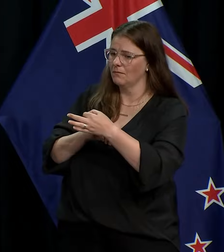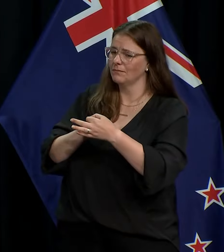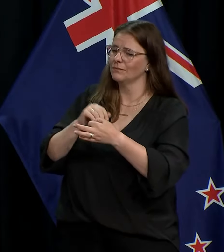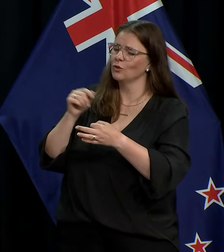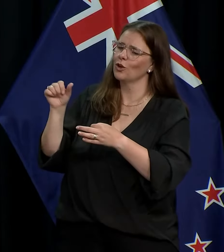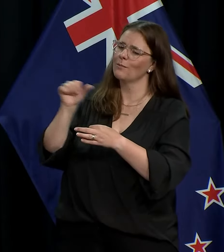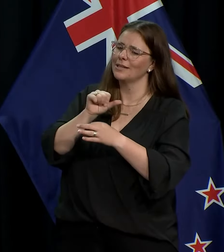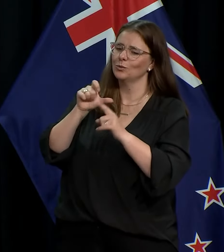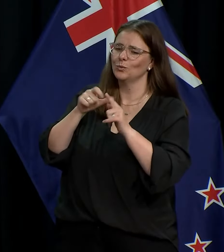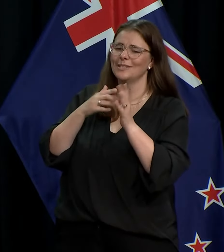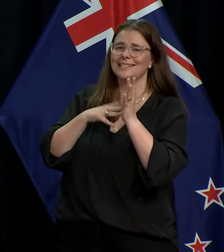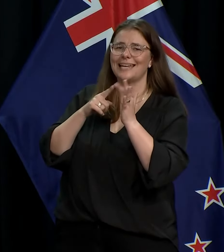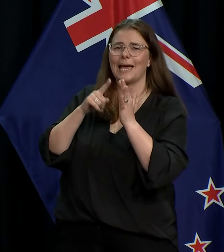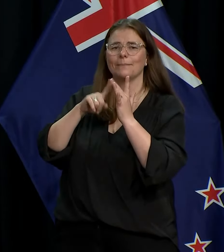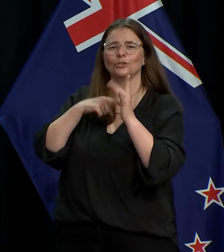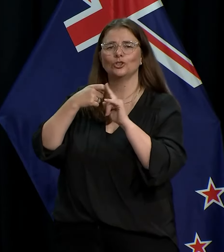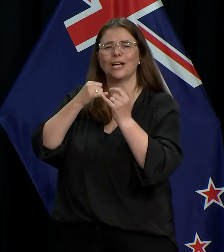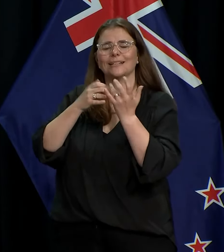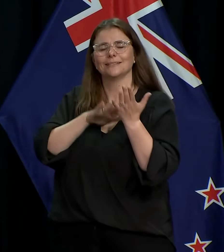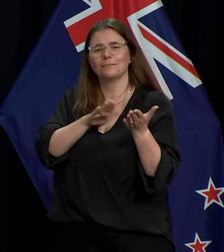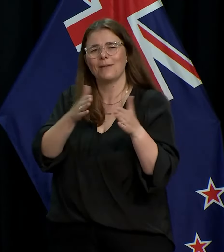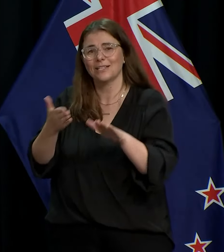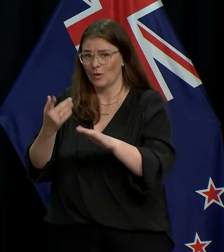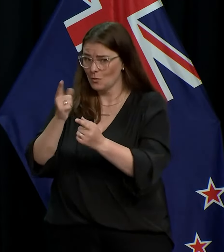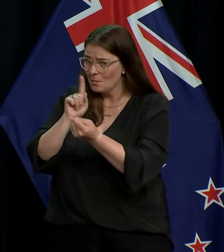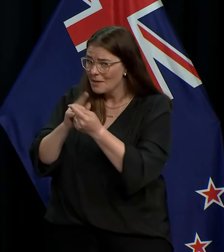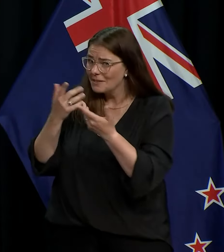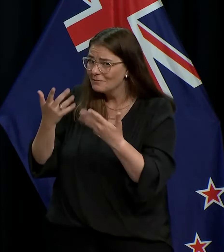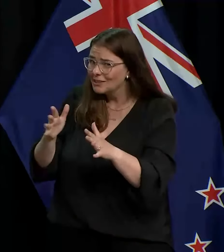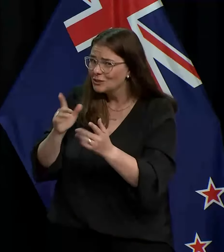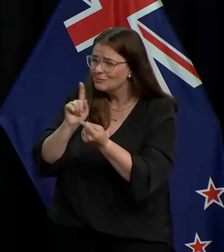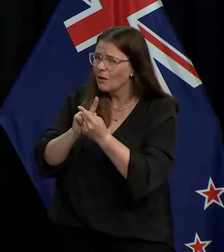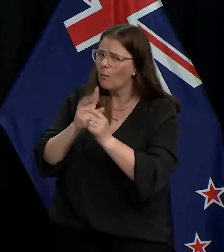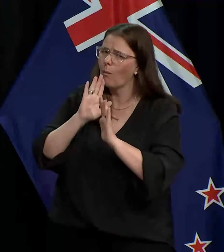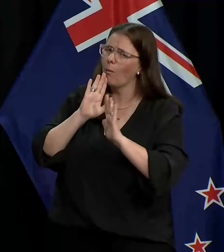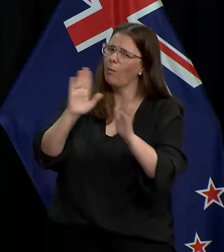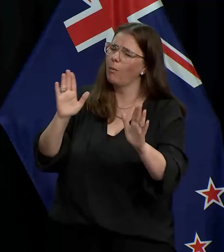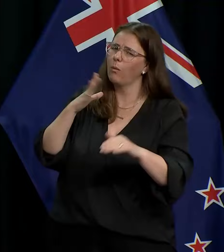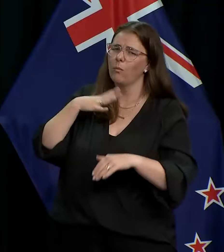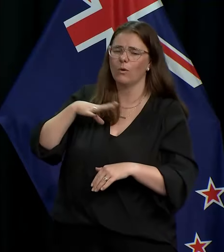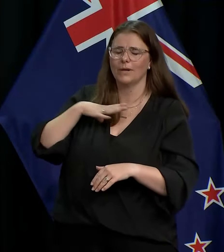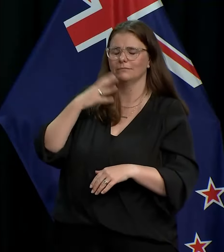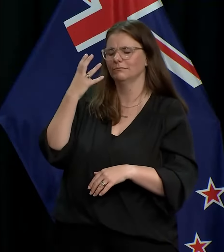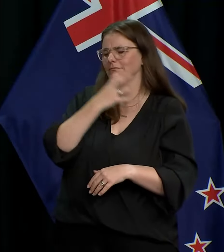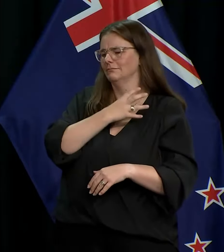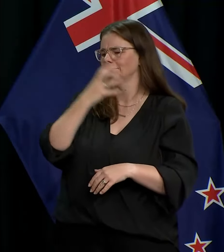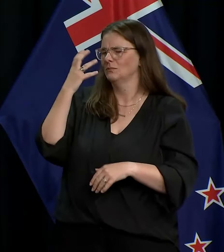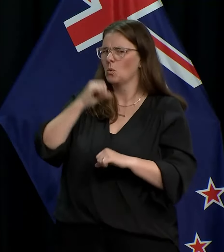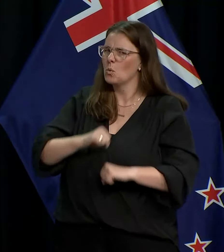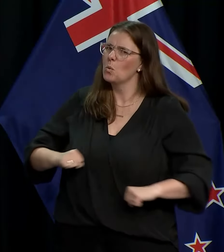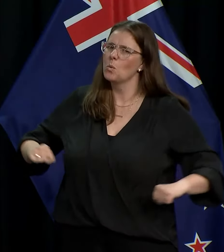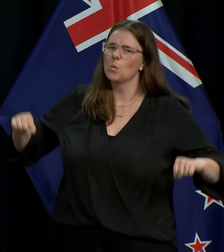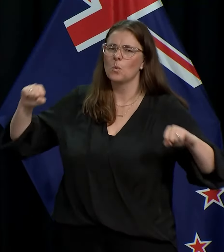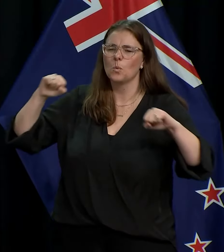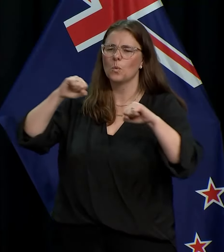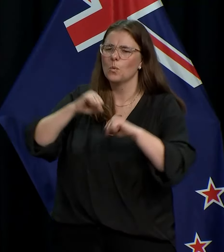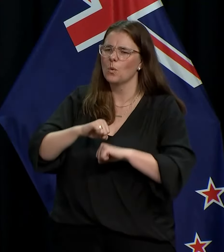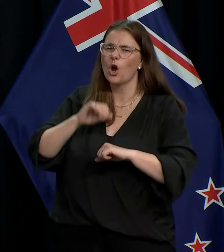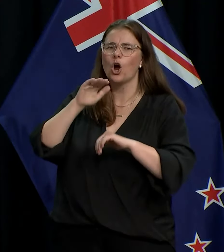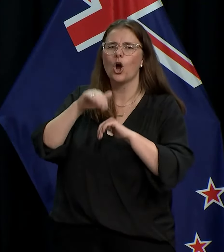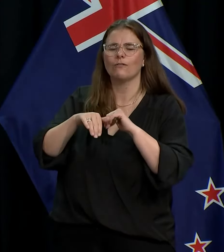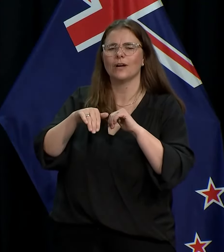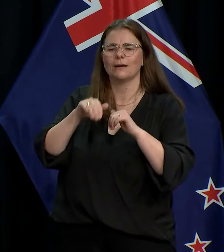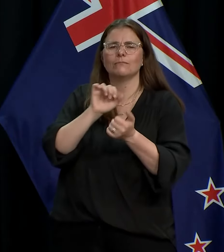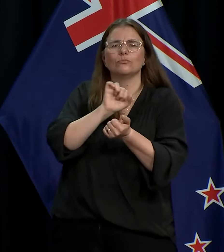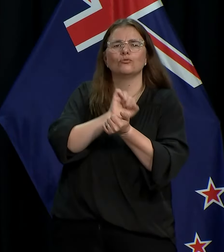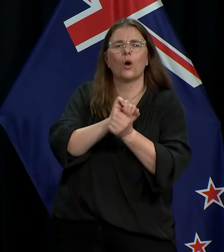again, did you have an opportunity to meet her? She was a formidable woman. Yes. And particularly the time on the parole